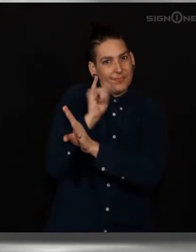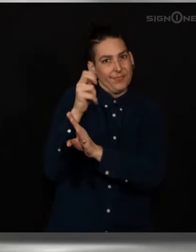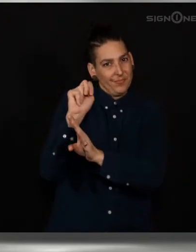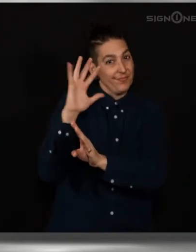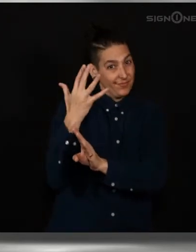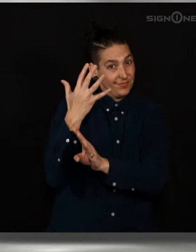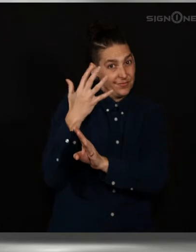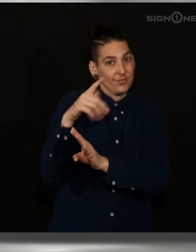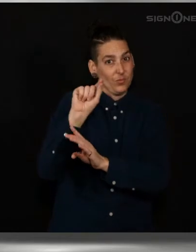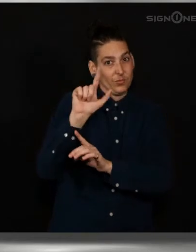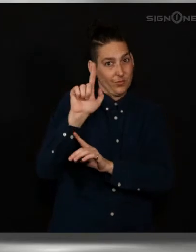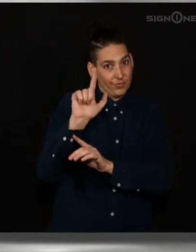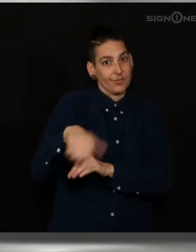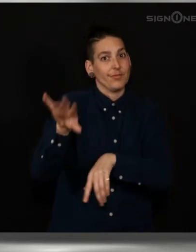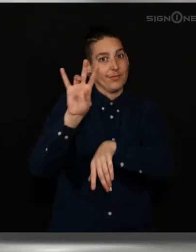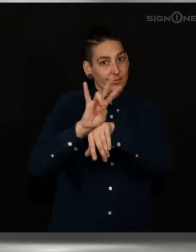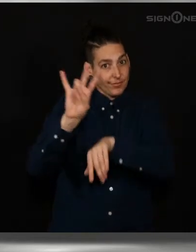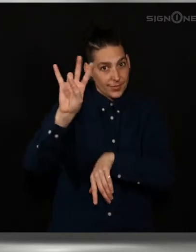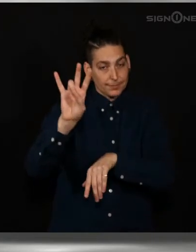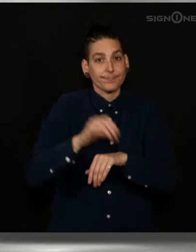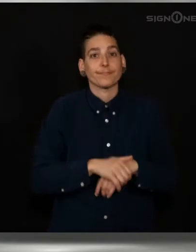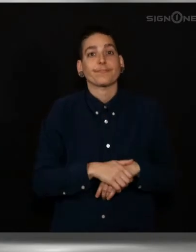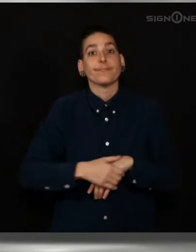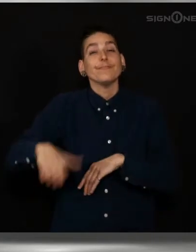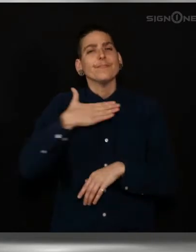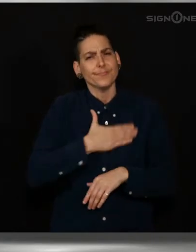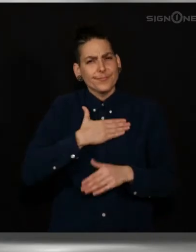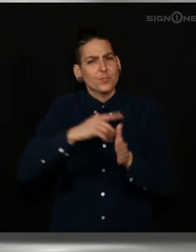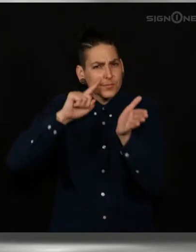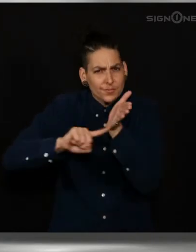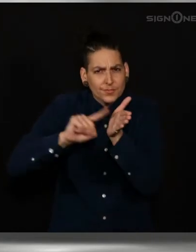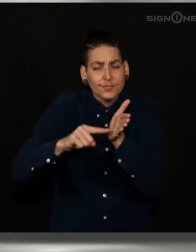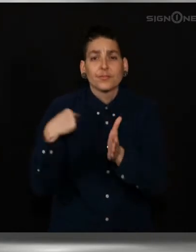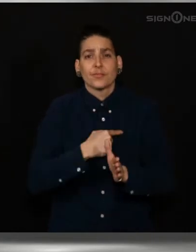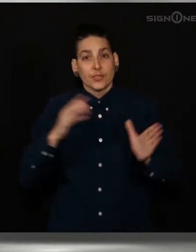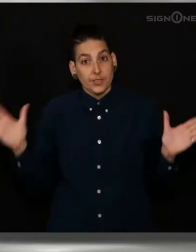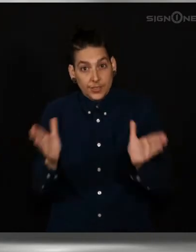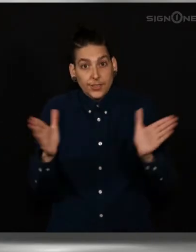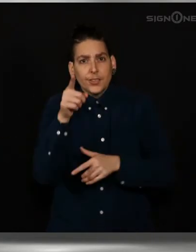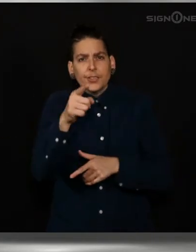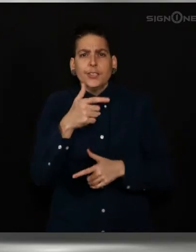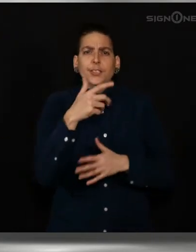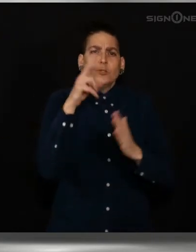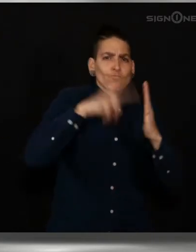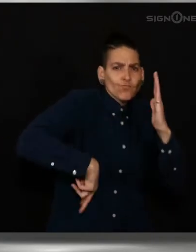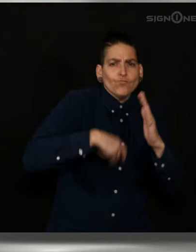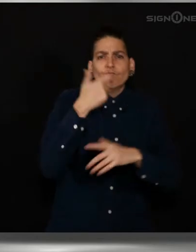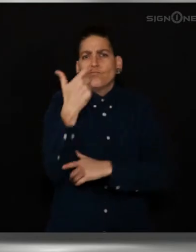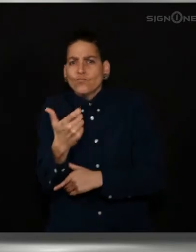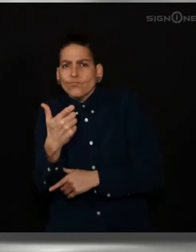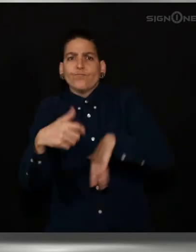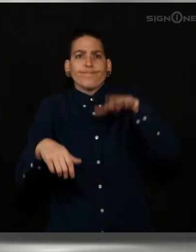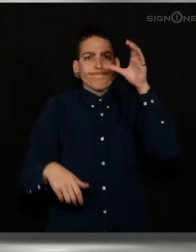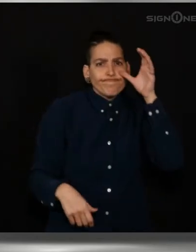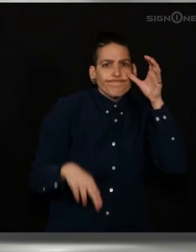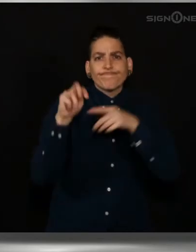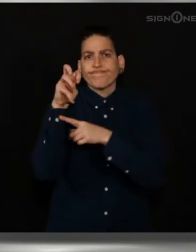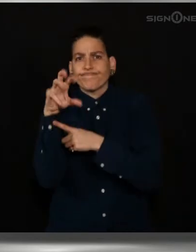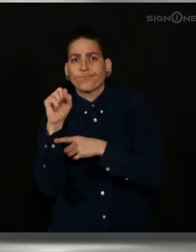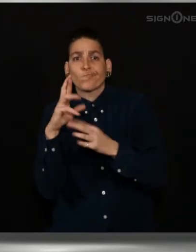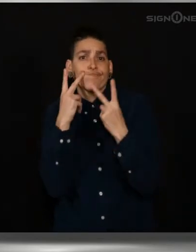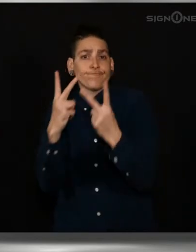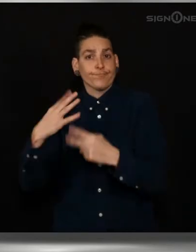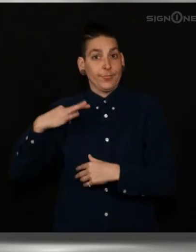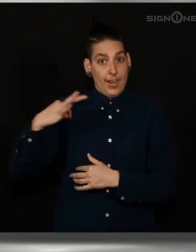2021. Please do your research. We encourage you to read, watch, or listen to the news and visit candidates' websites to find